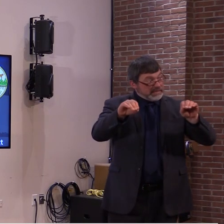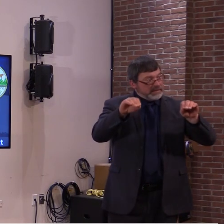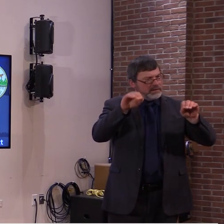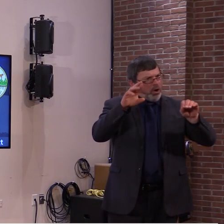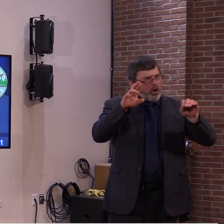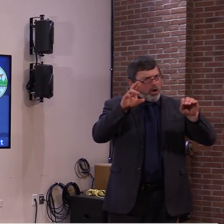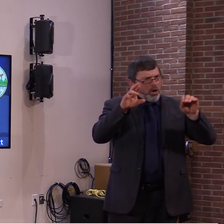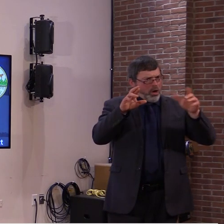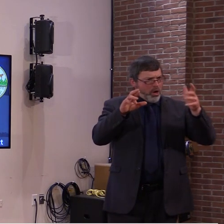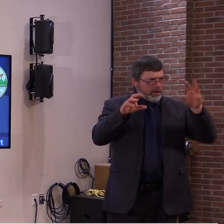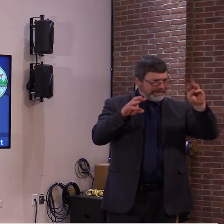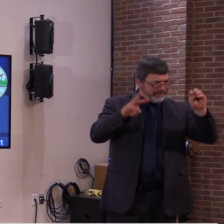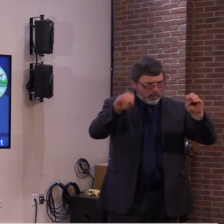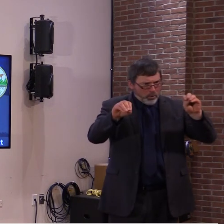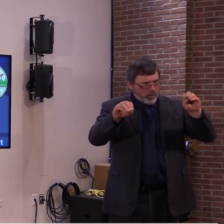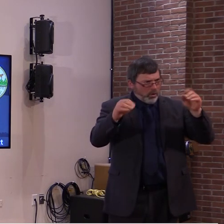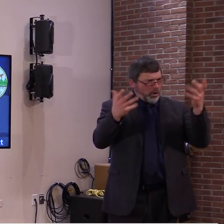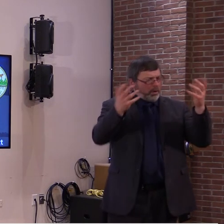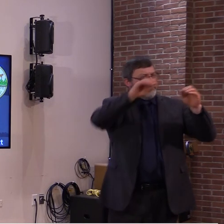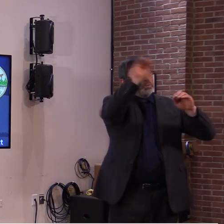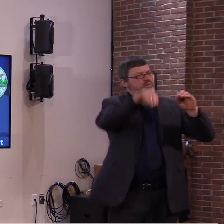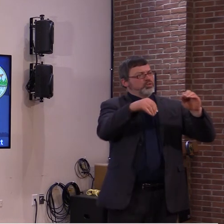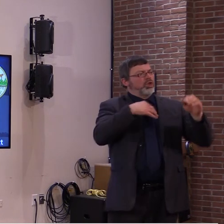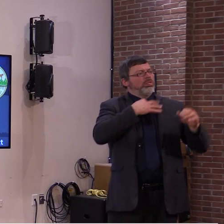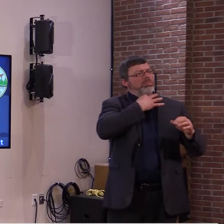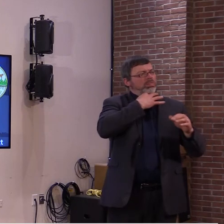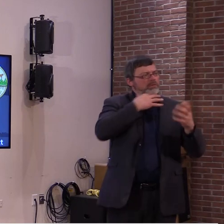Are we sort of at the goals